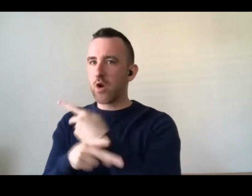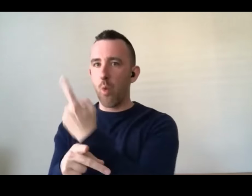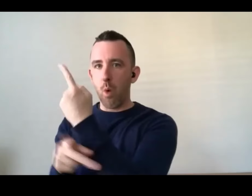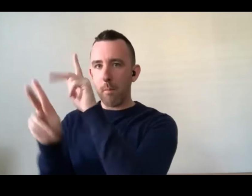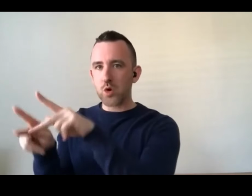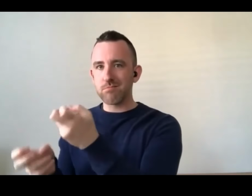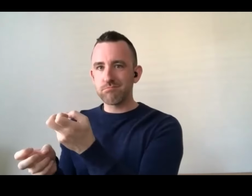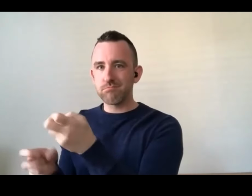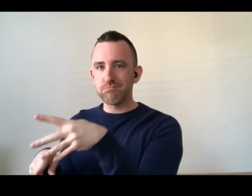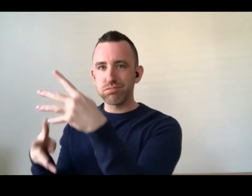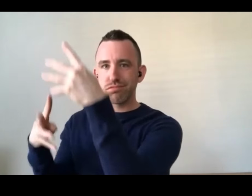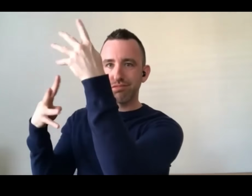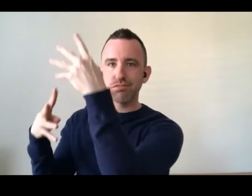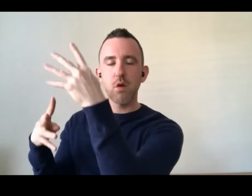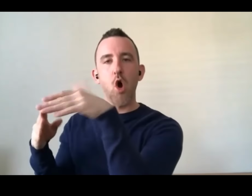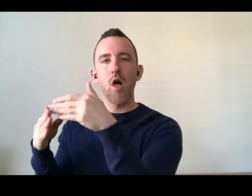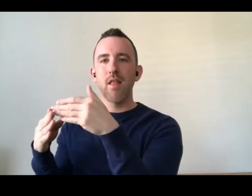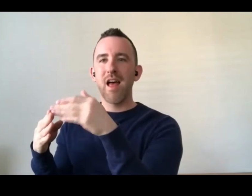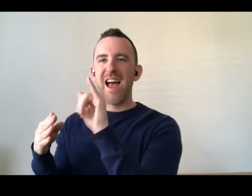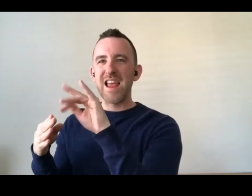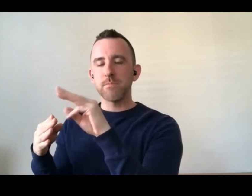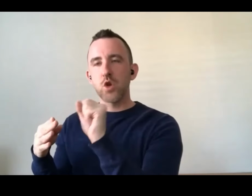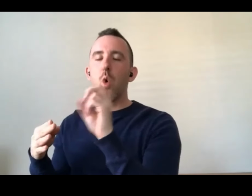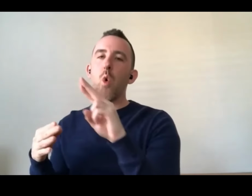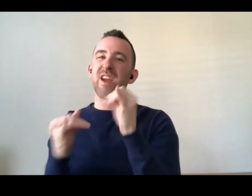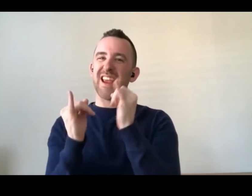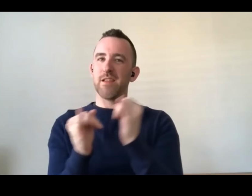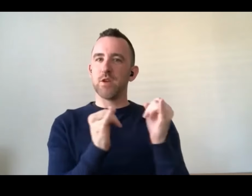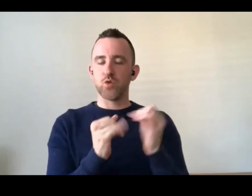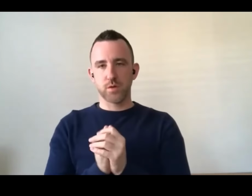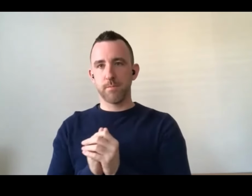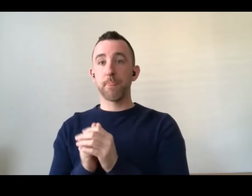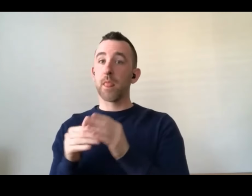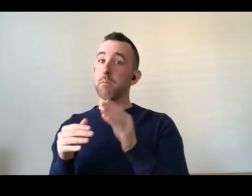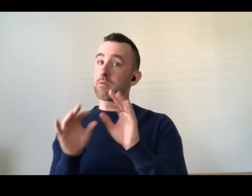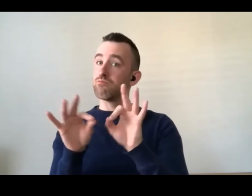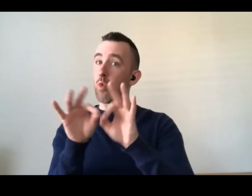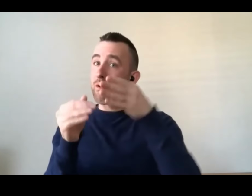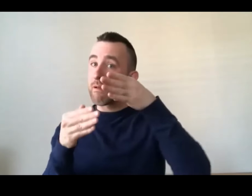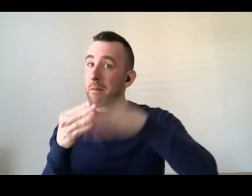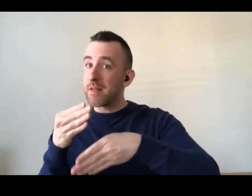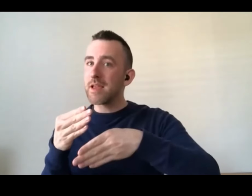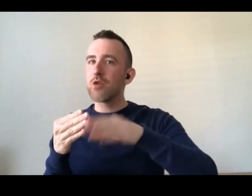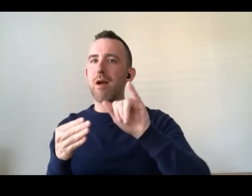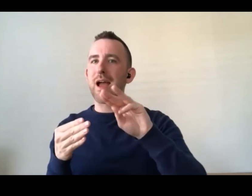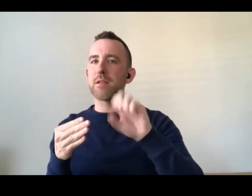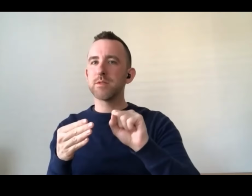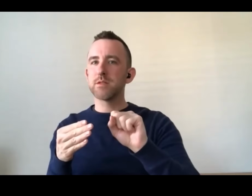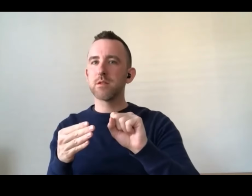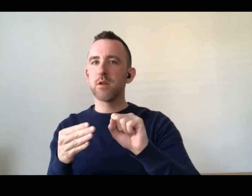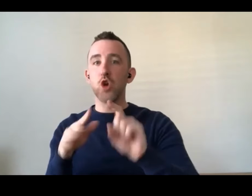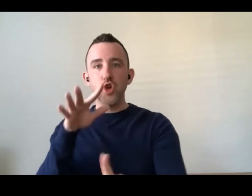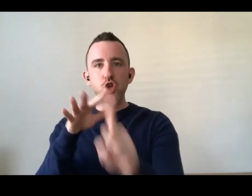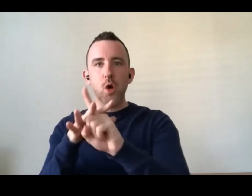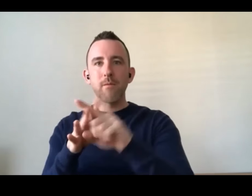uploading all the items or maybe individuals are uploading their own items. Complete your items. Get your items done. Attend panels for